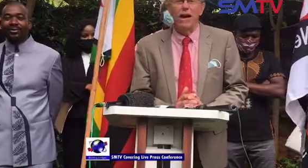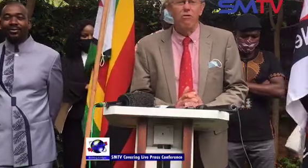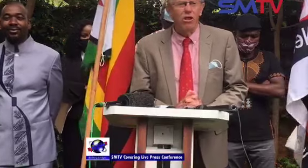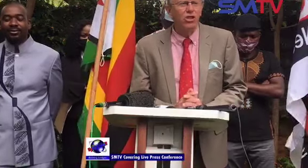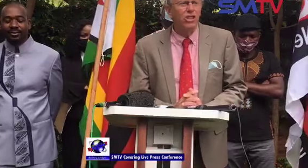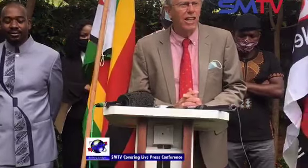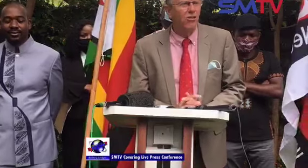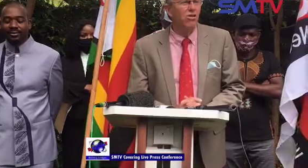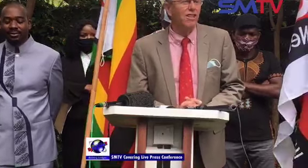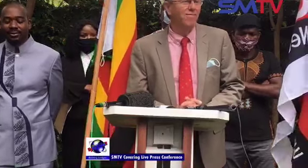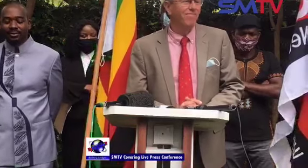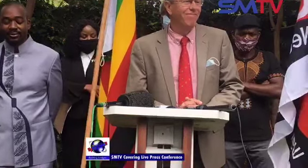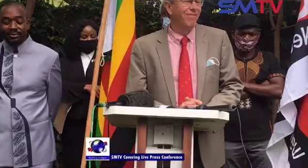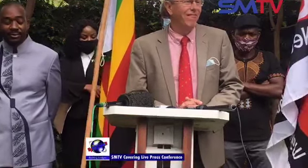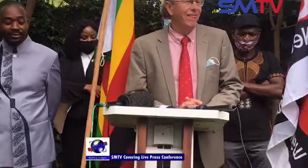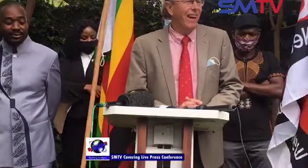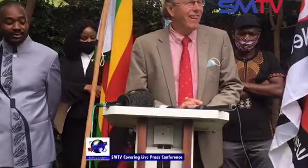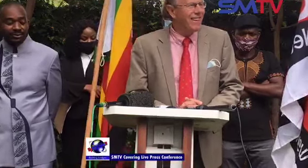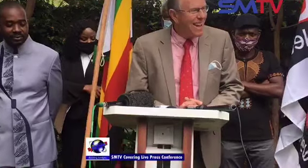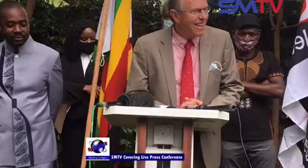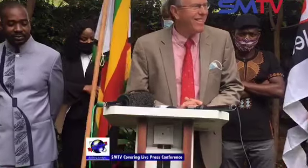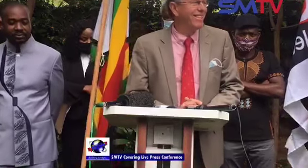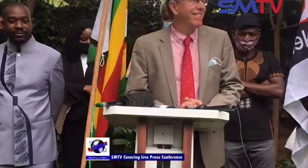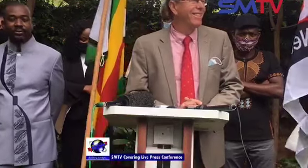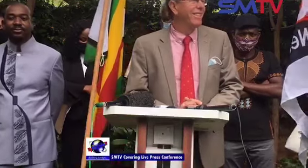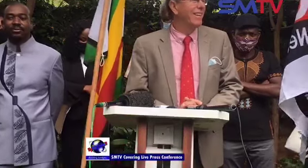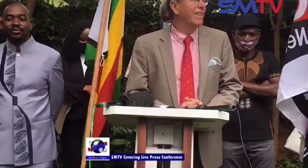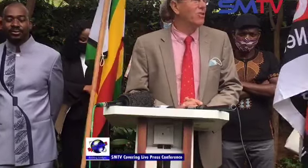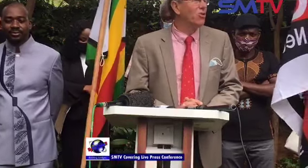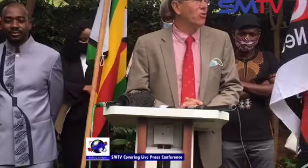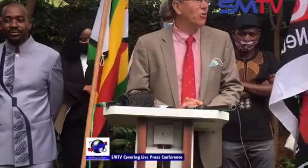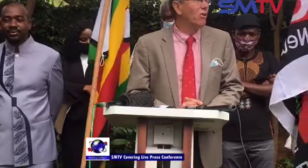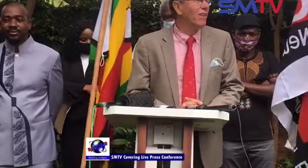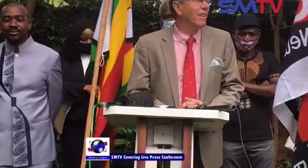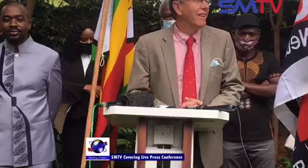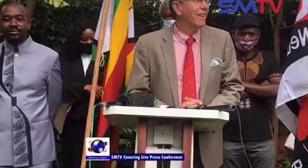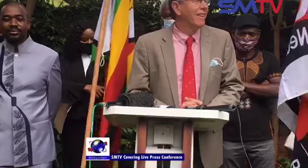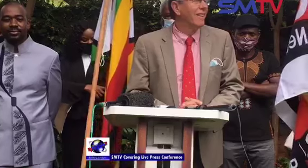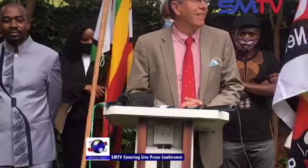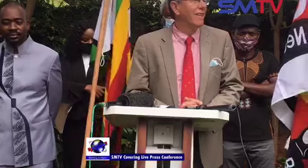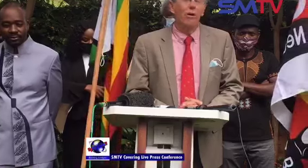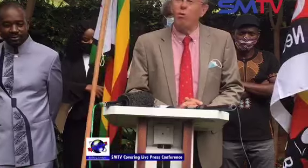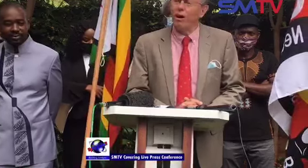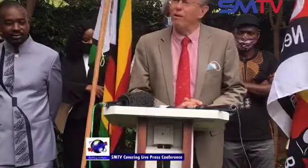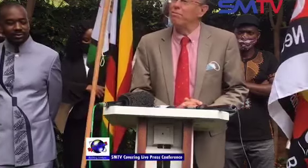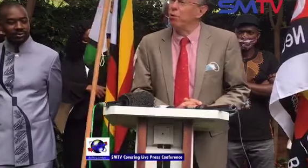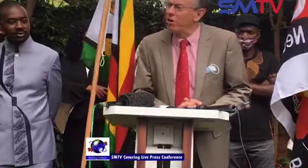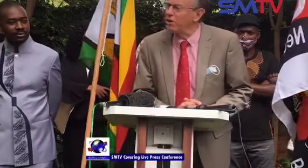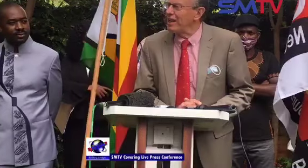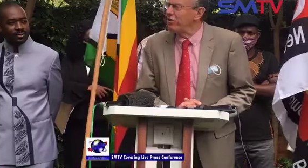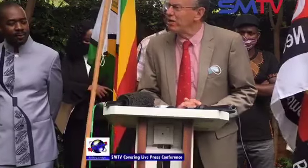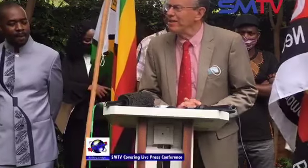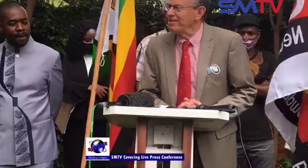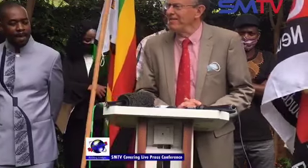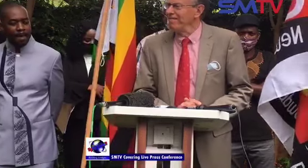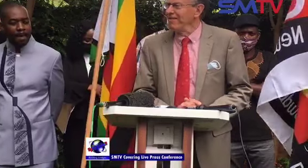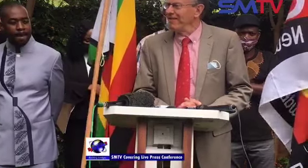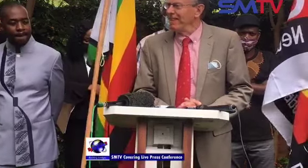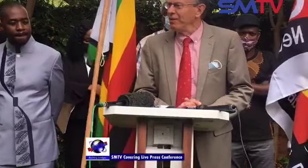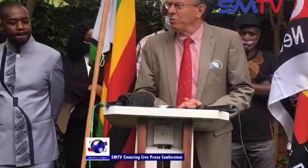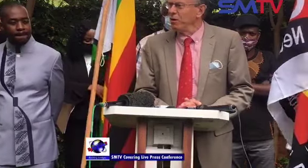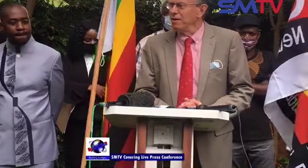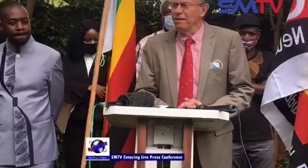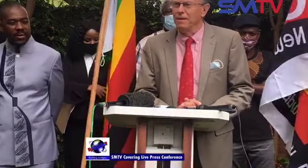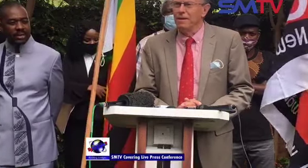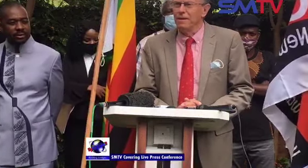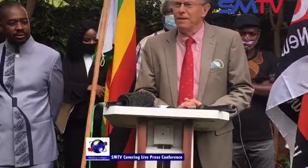are a rich country. And yet, it is true that we are one of the poorest countries